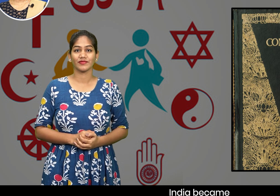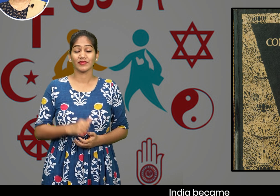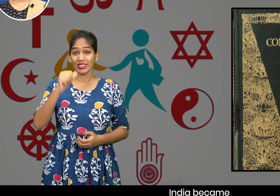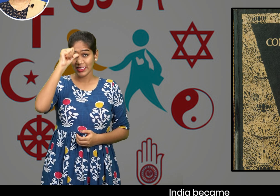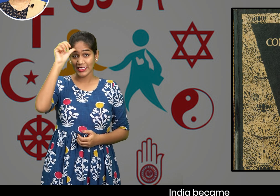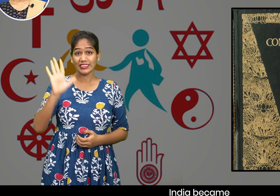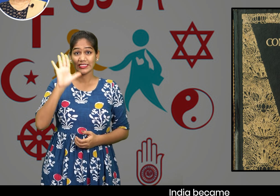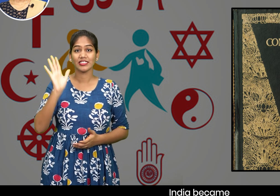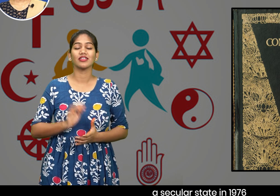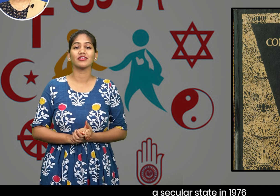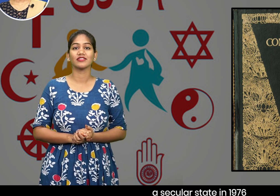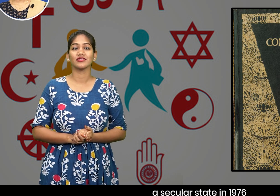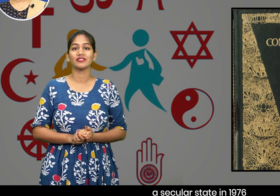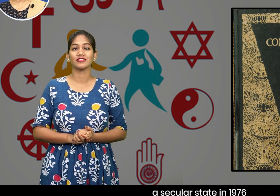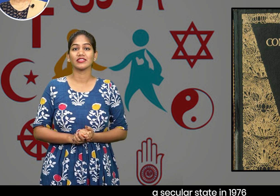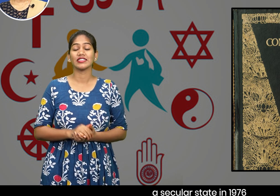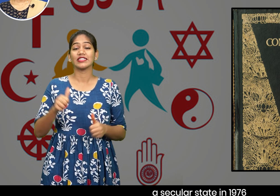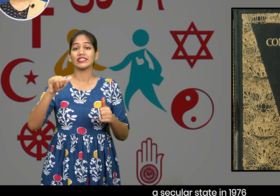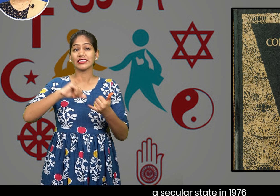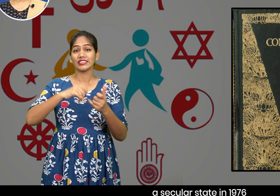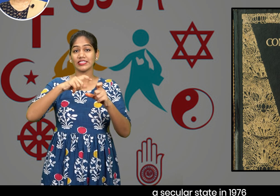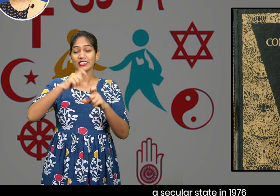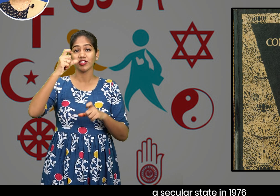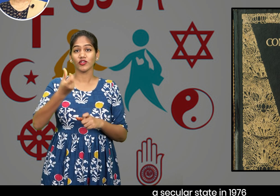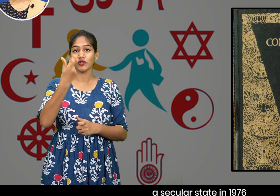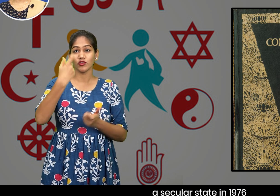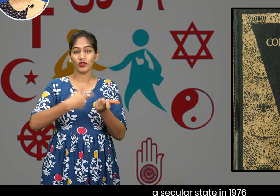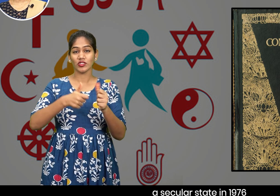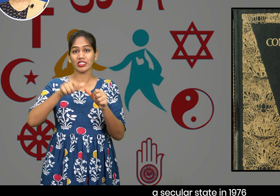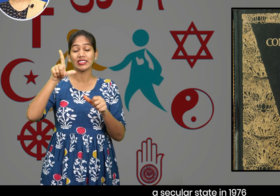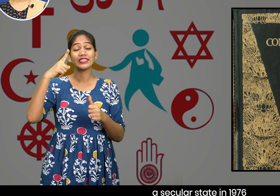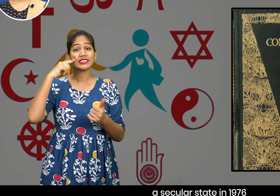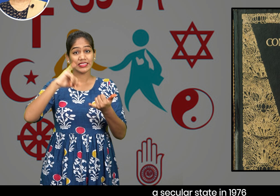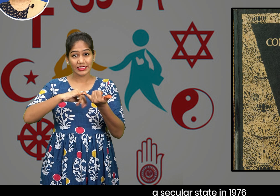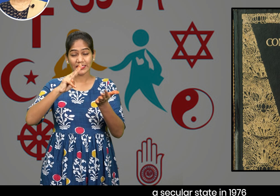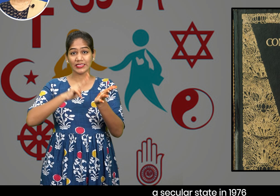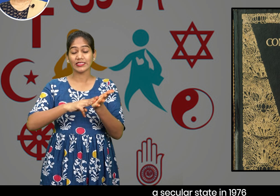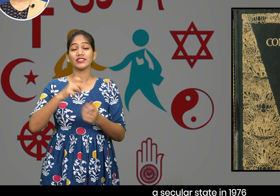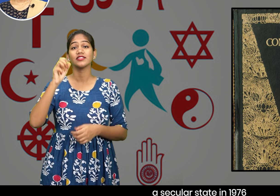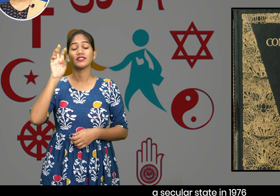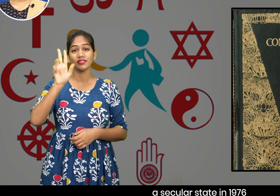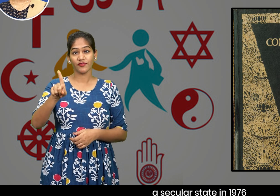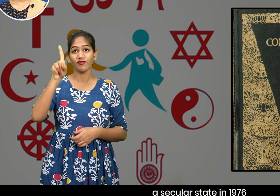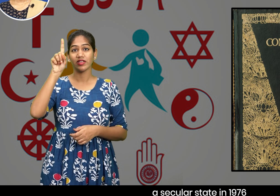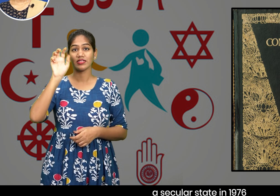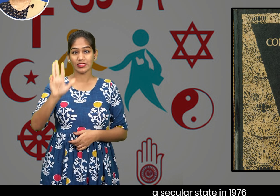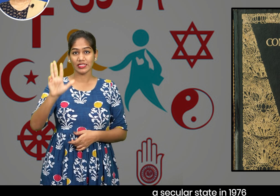India became a secular state in 1976.